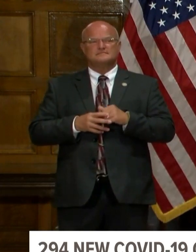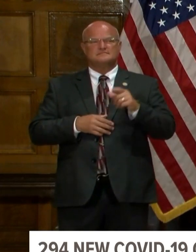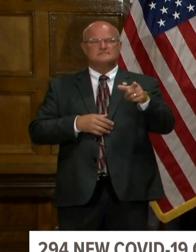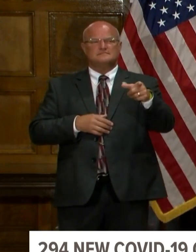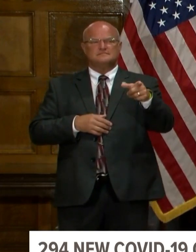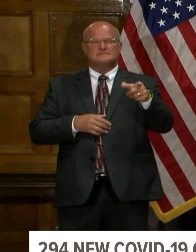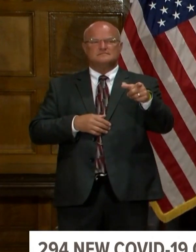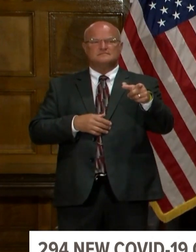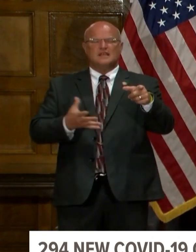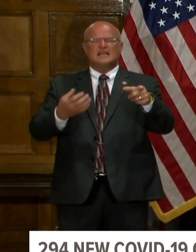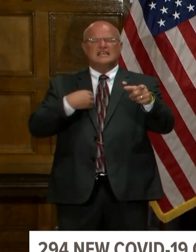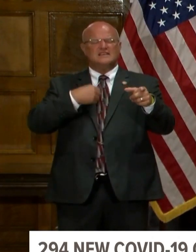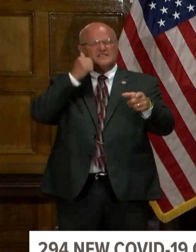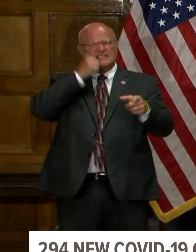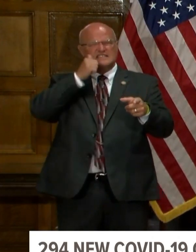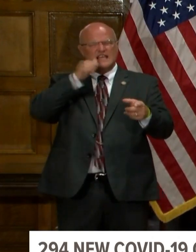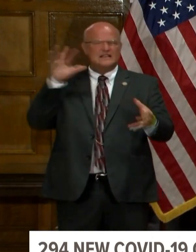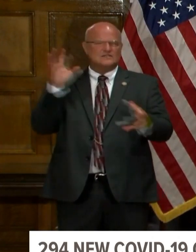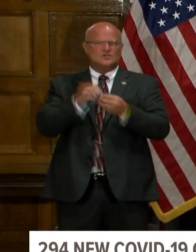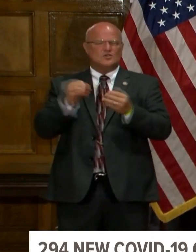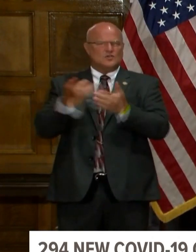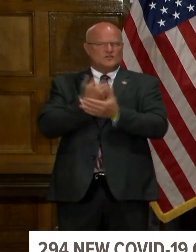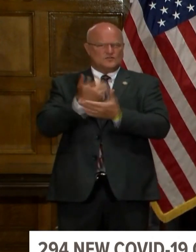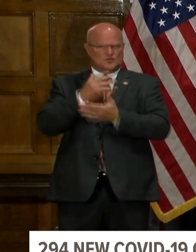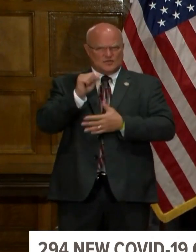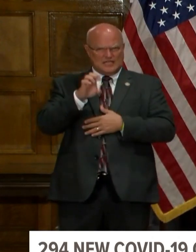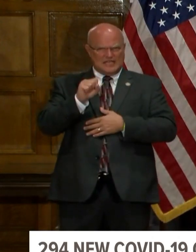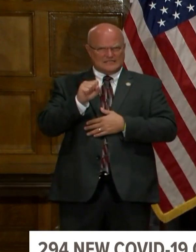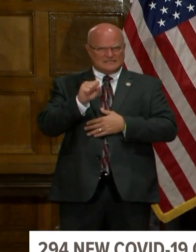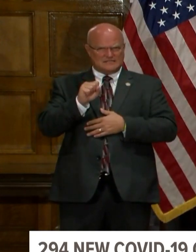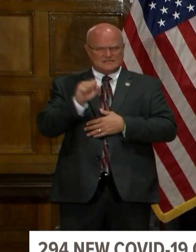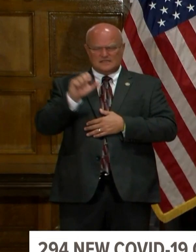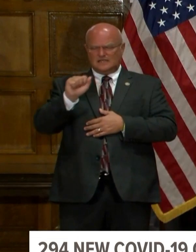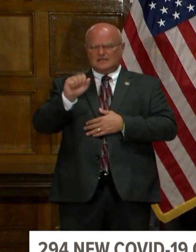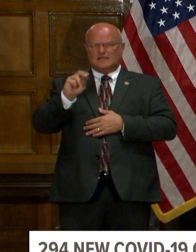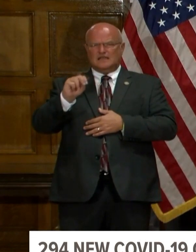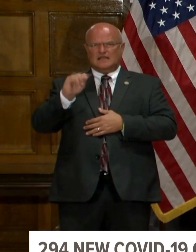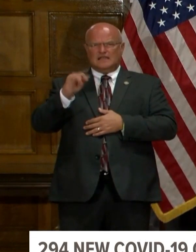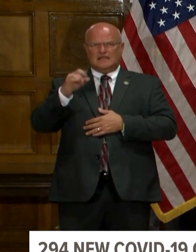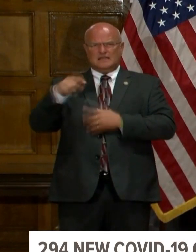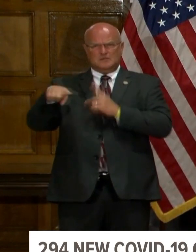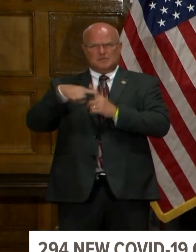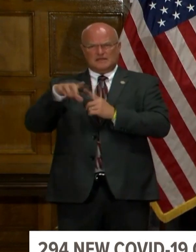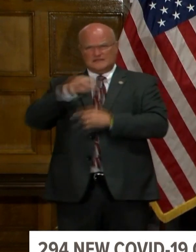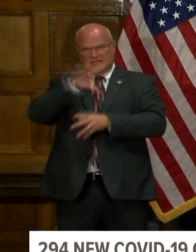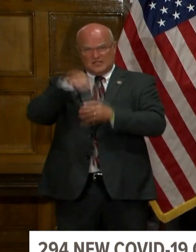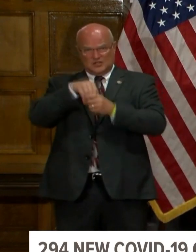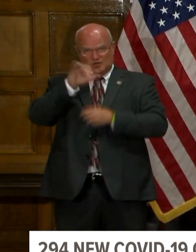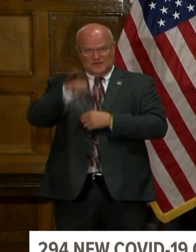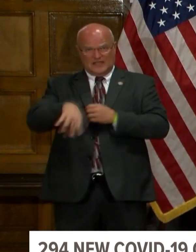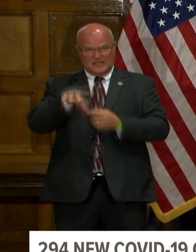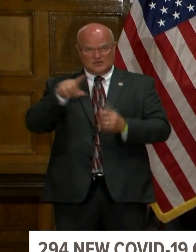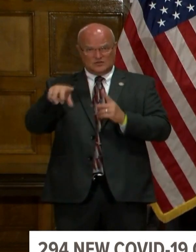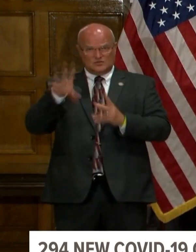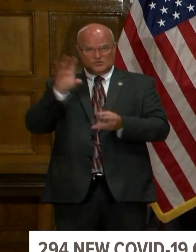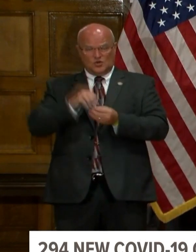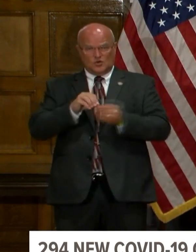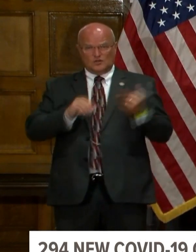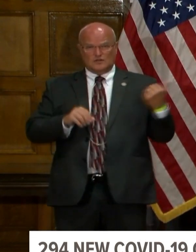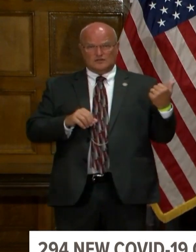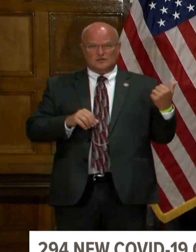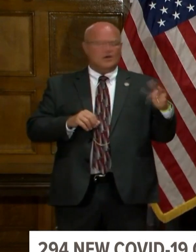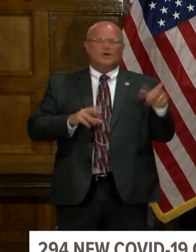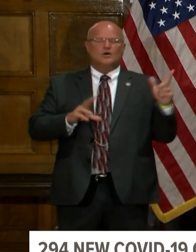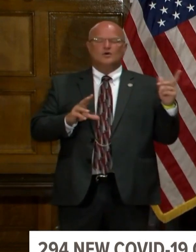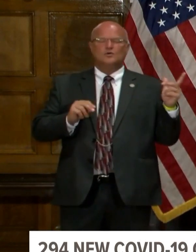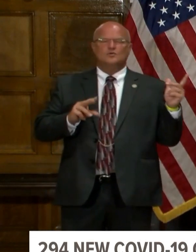Can you give us the daily totals of new cases? Are antigen positive cases included in that total? No,